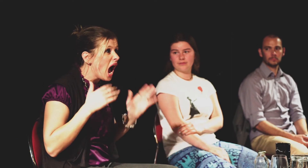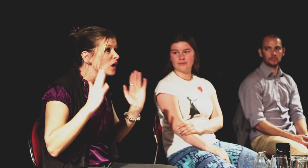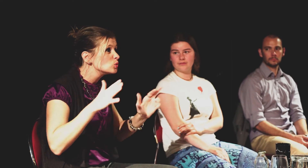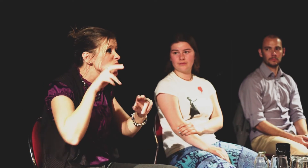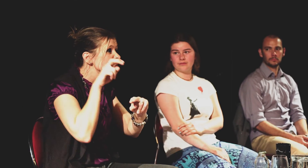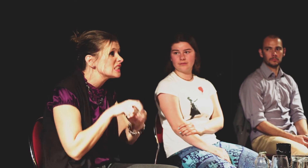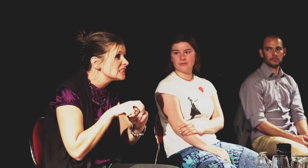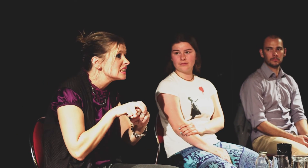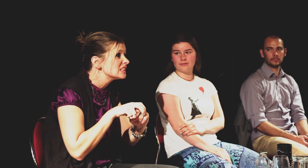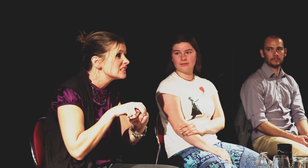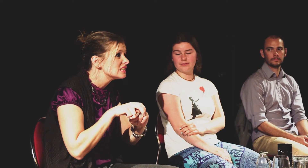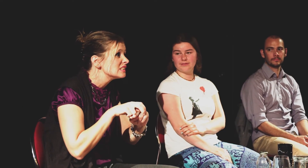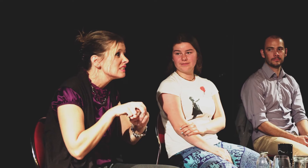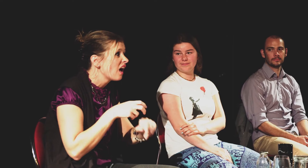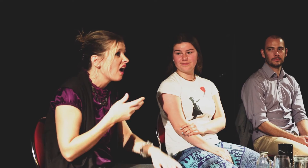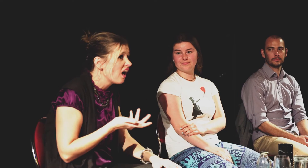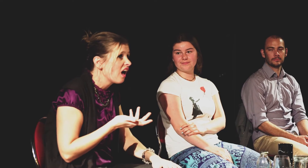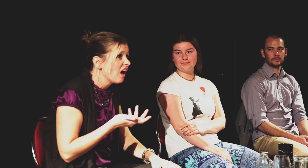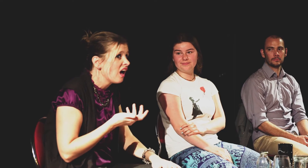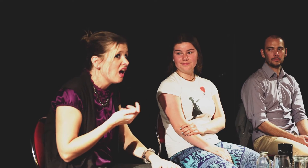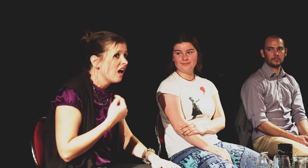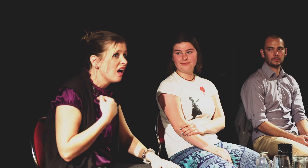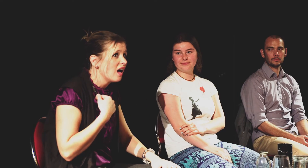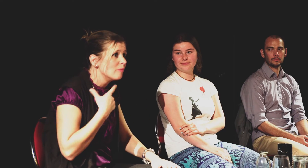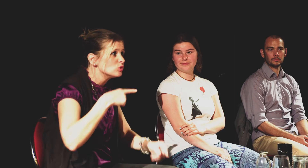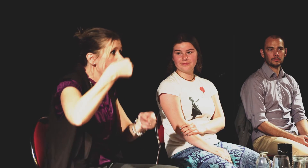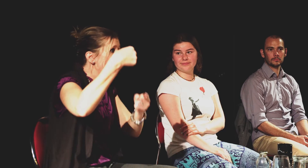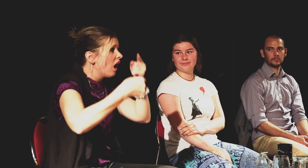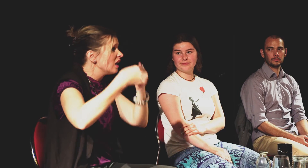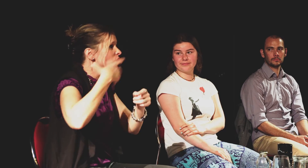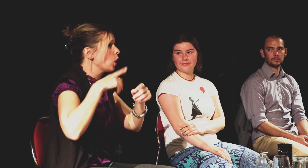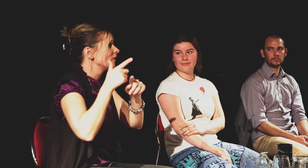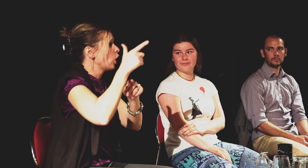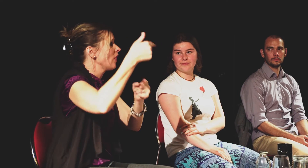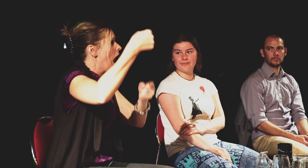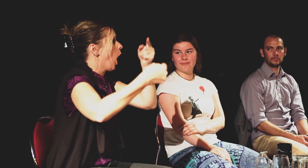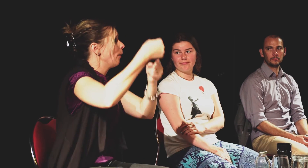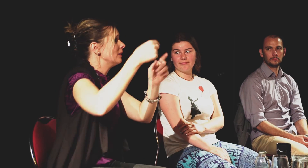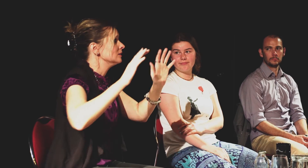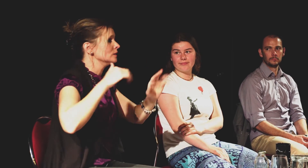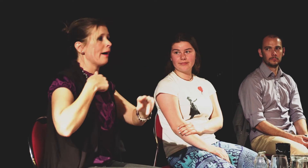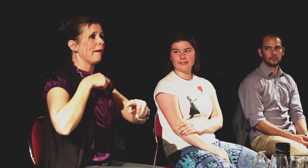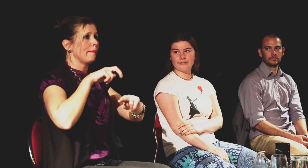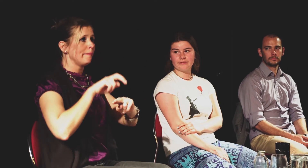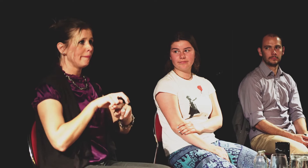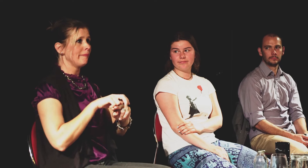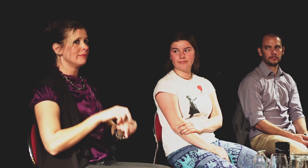what to do. I was really uncomfortable, but I had to sit in the chair. So we had an argument.